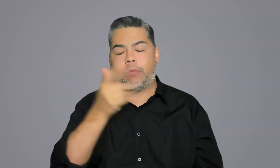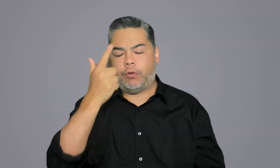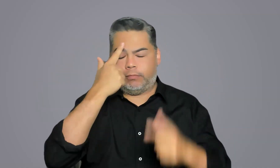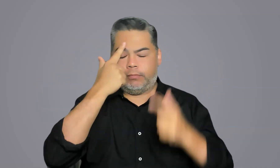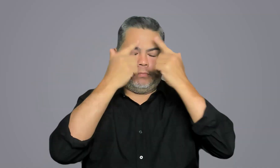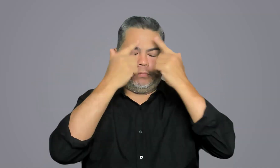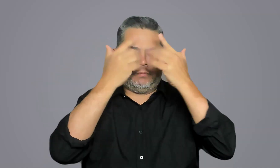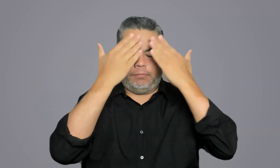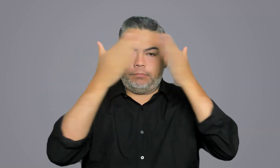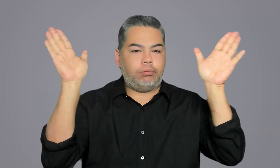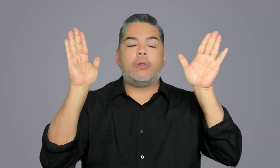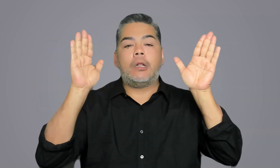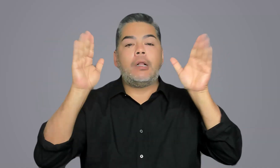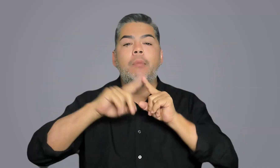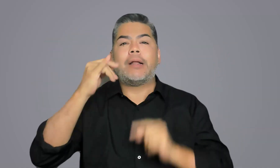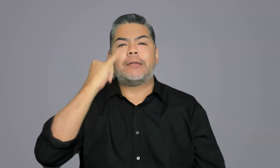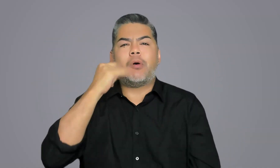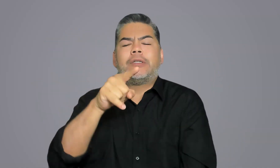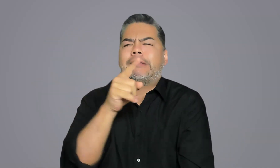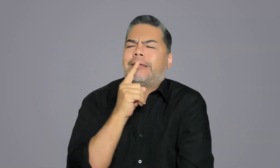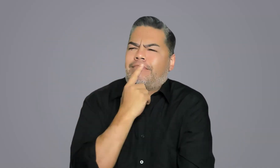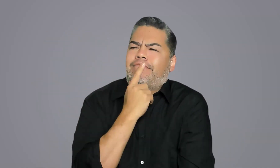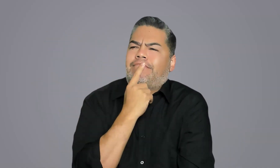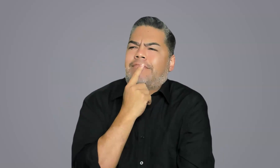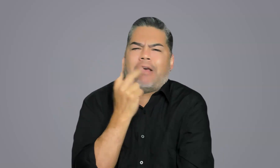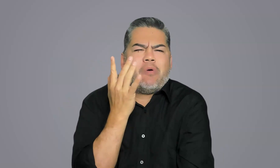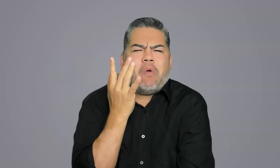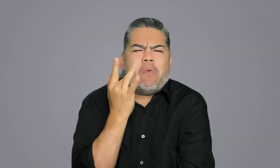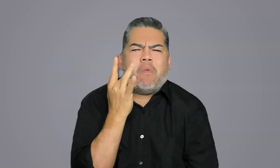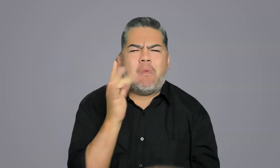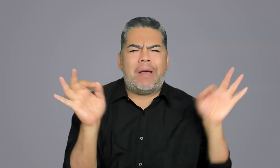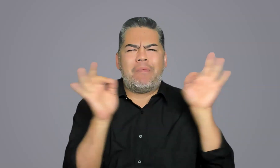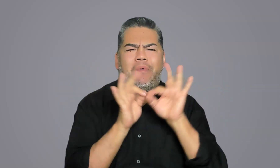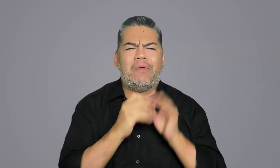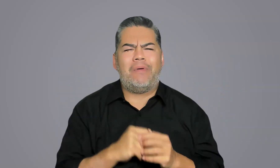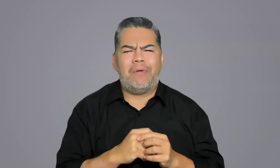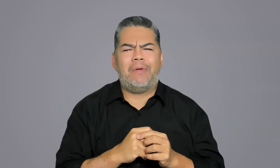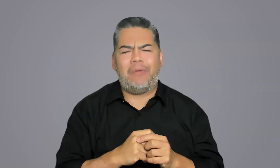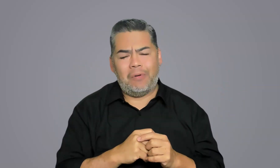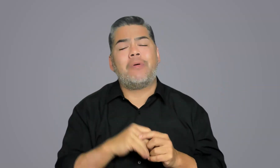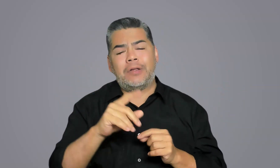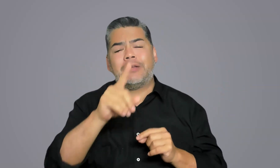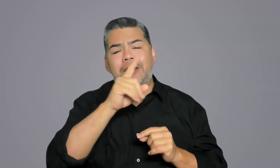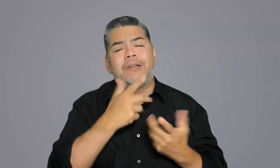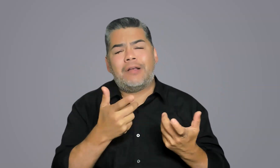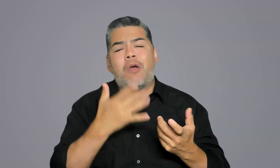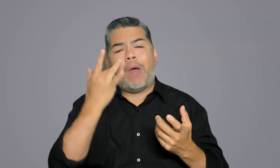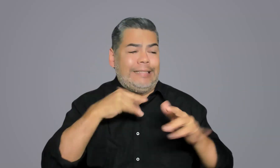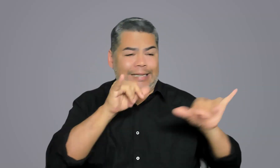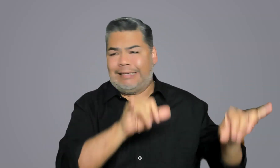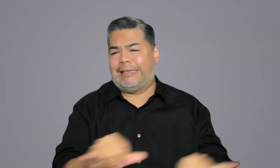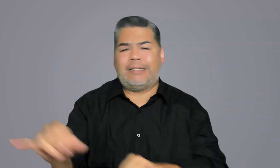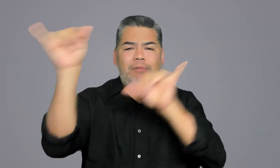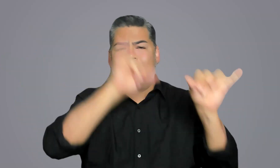But just in case you are wondering, why is it so important? Well, it ensures that everyone has the same opportunity to access the same